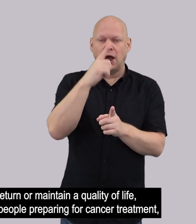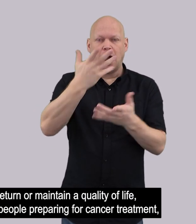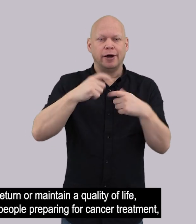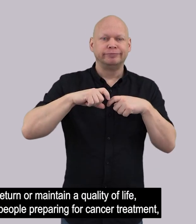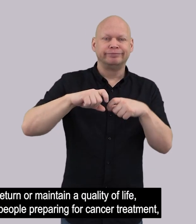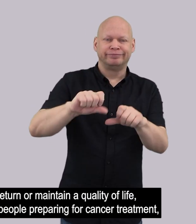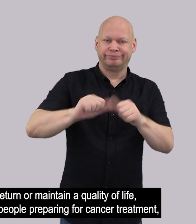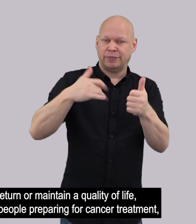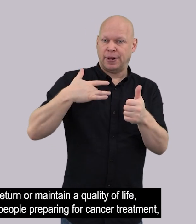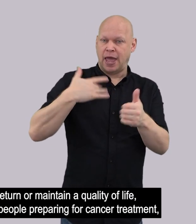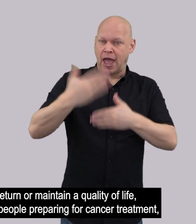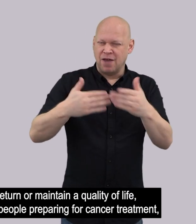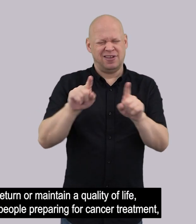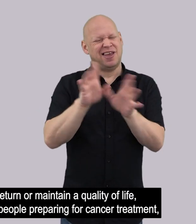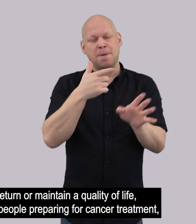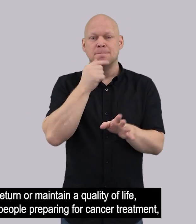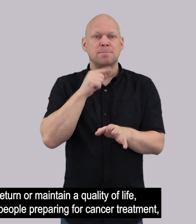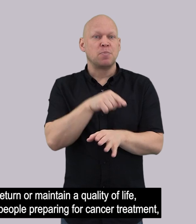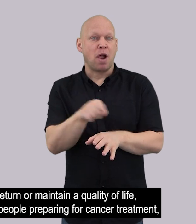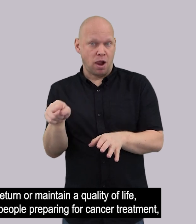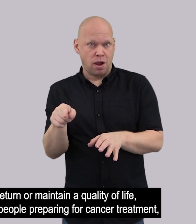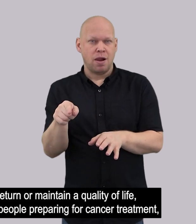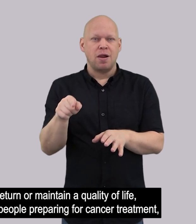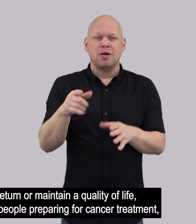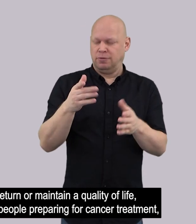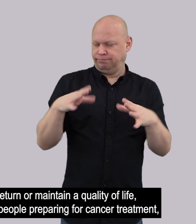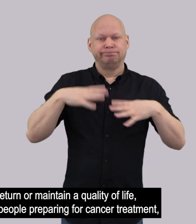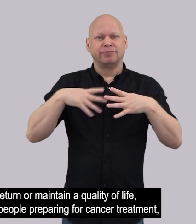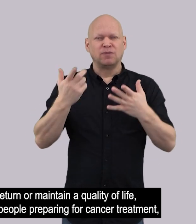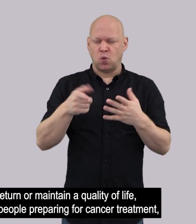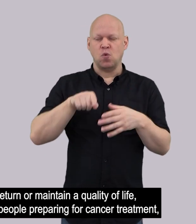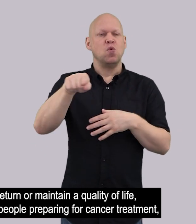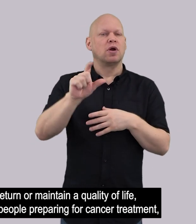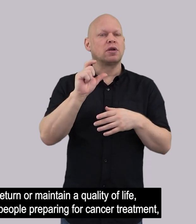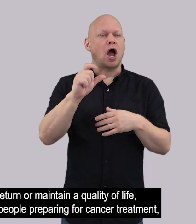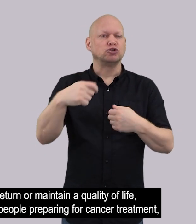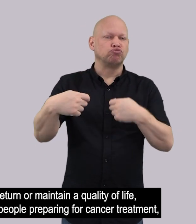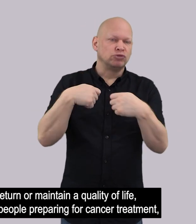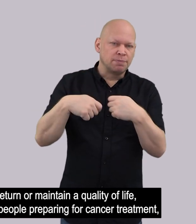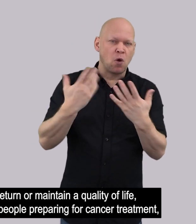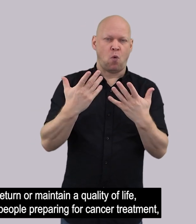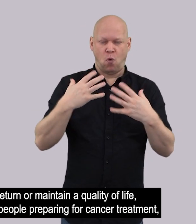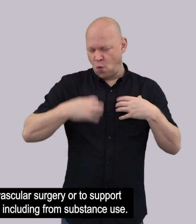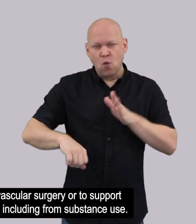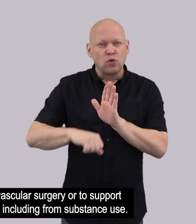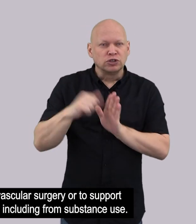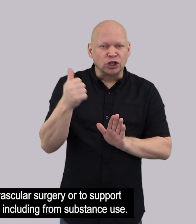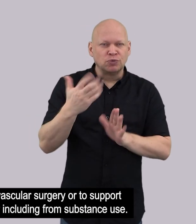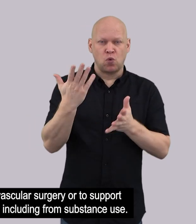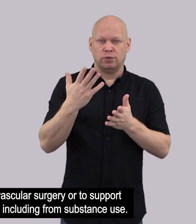or maintain a quality of life. For example, for people preparing for cancer treatment, cardiovascular surgery, or to support recovery